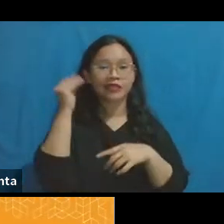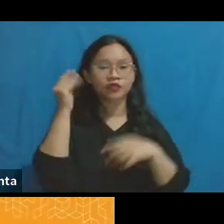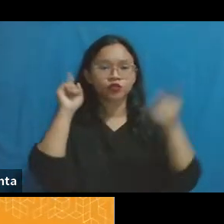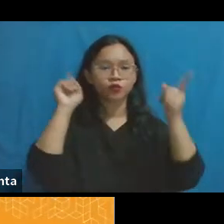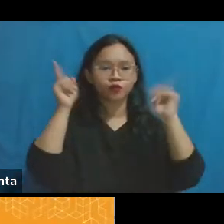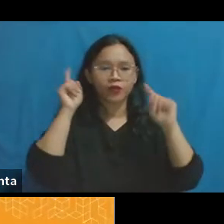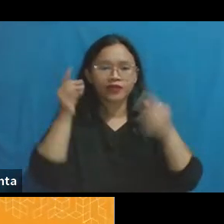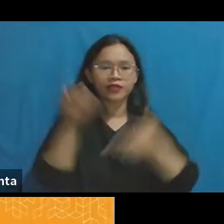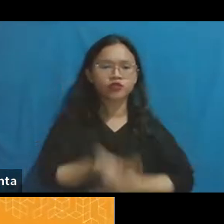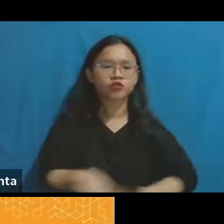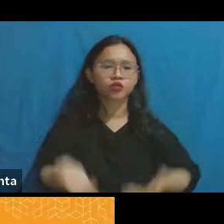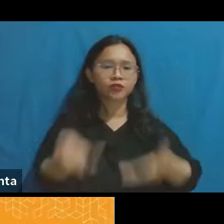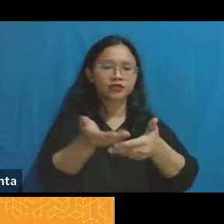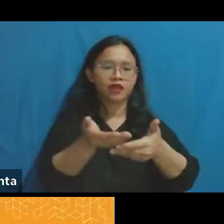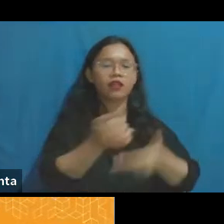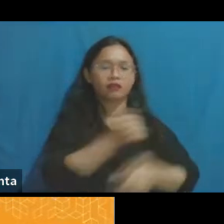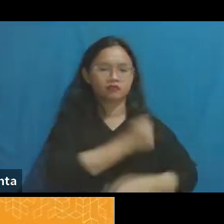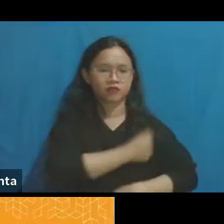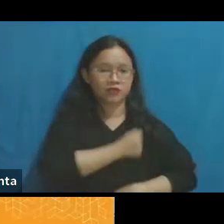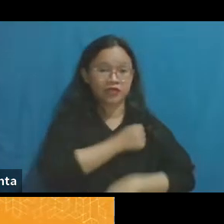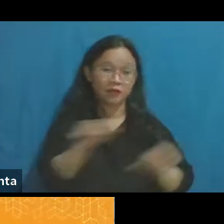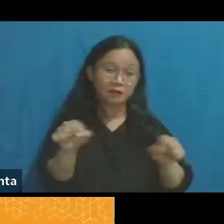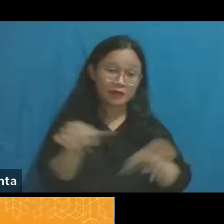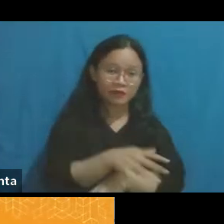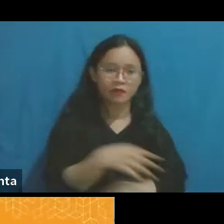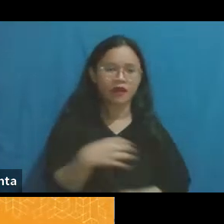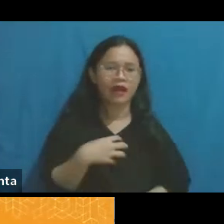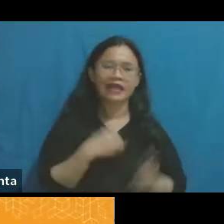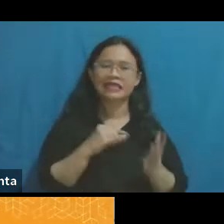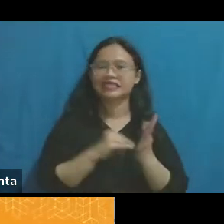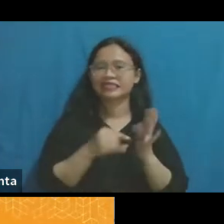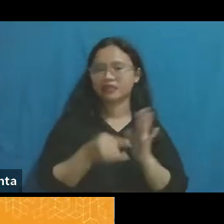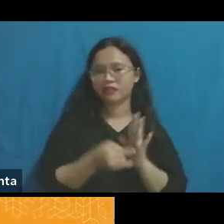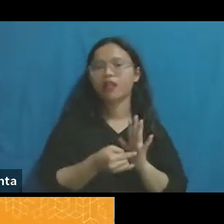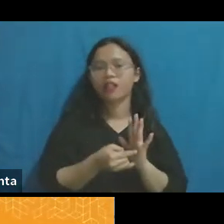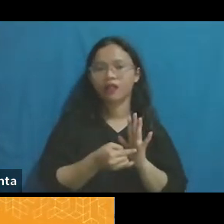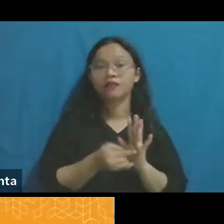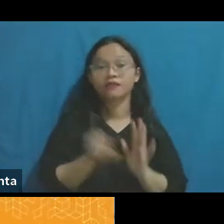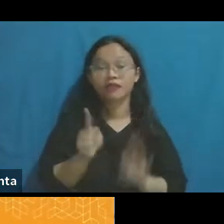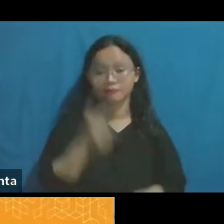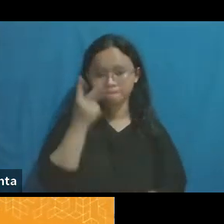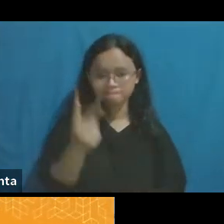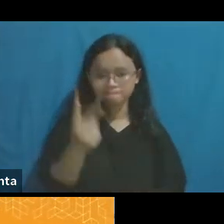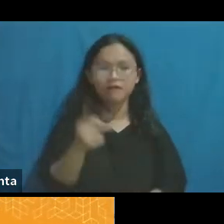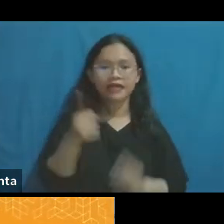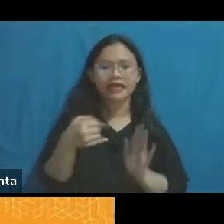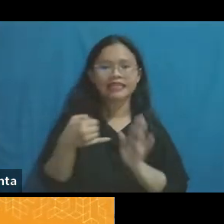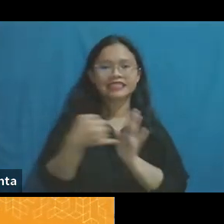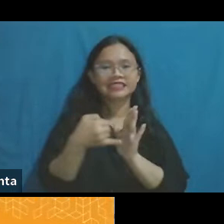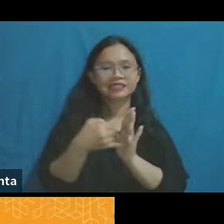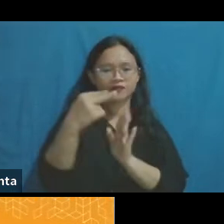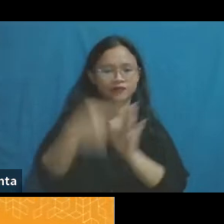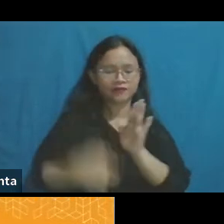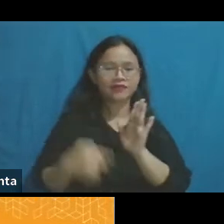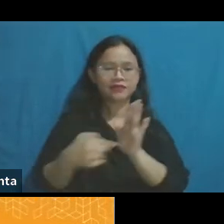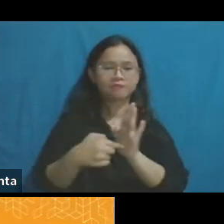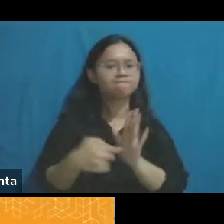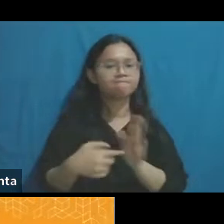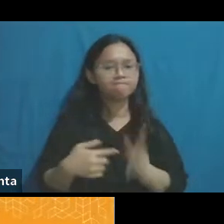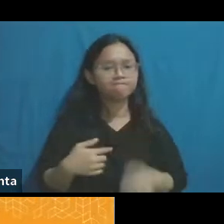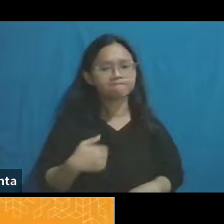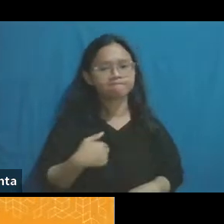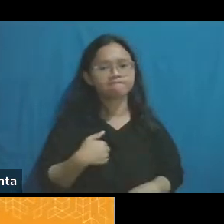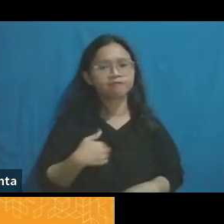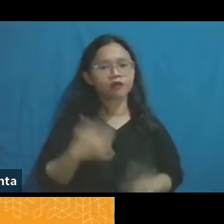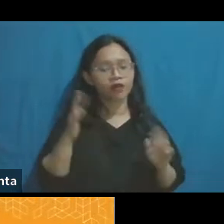the research that we conducted. So I think my closing statement is like this: we have to